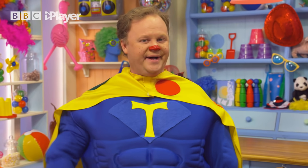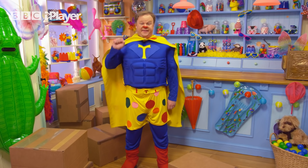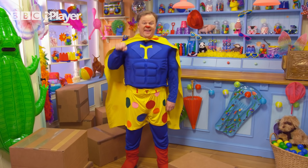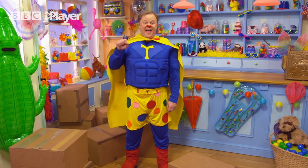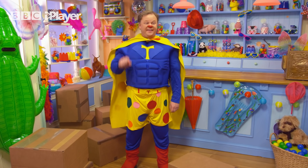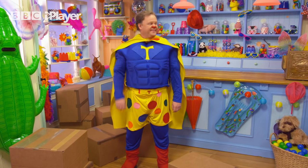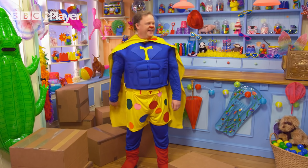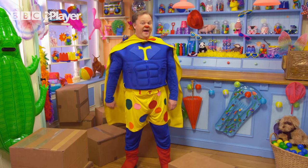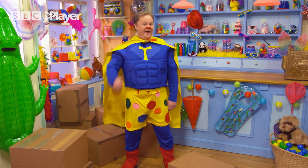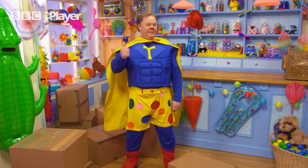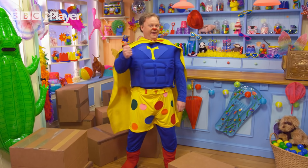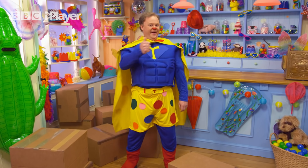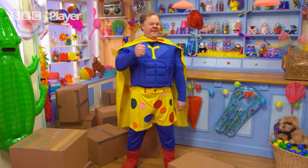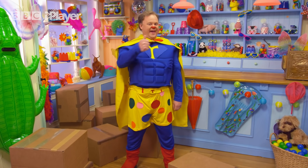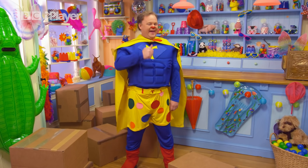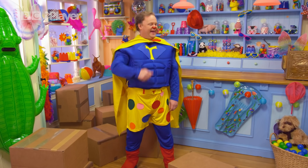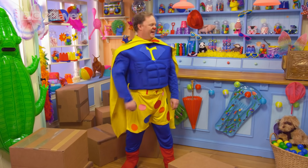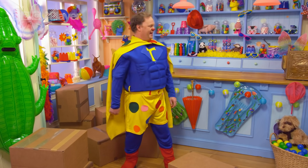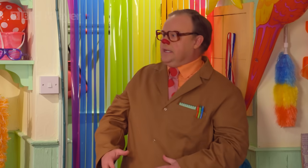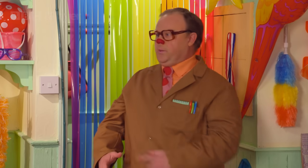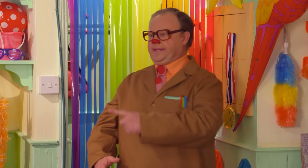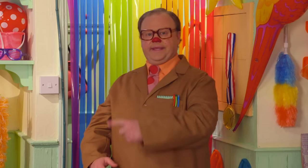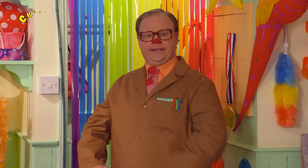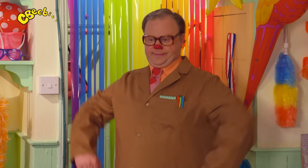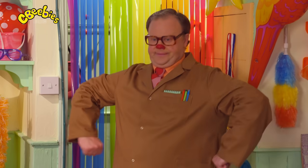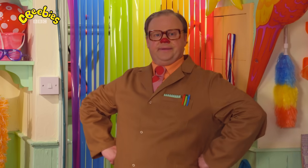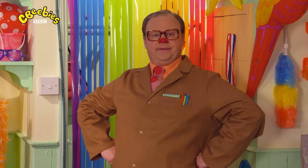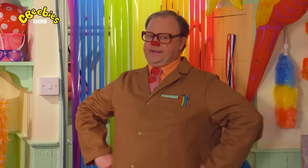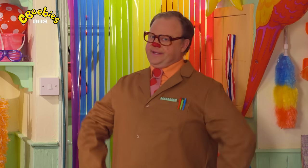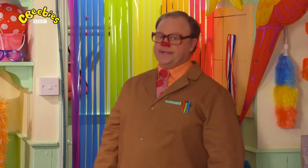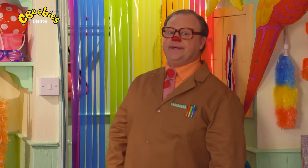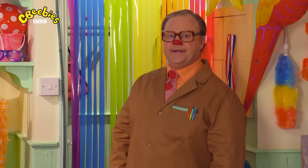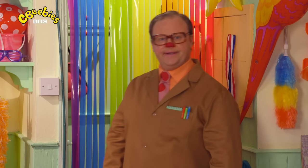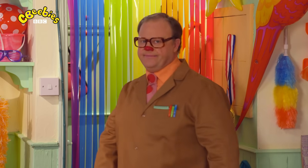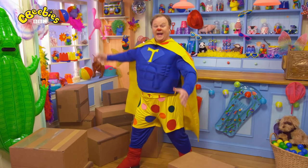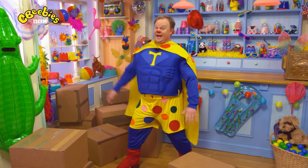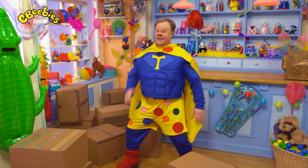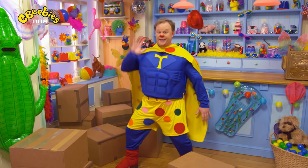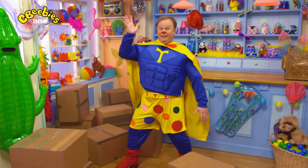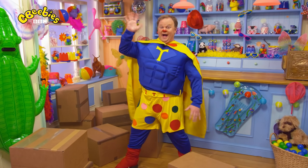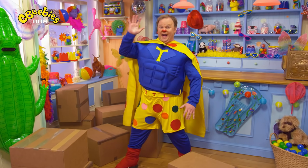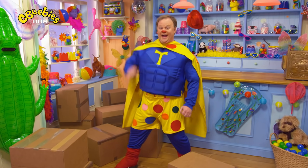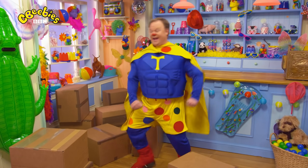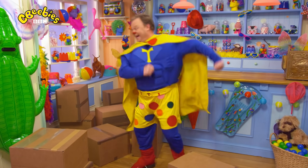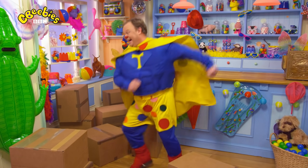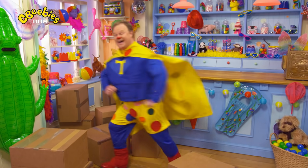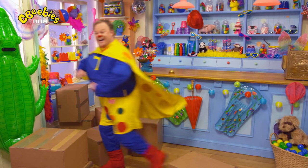Tumble? Yes, I'm okay. But I've got to fly. Goodbye.